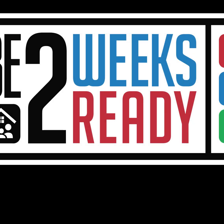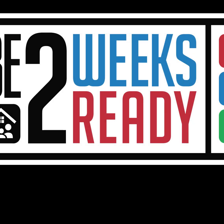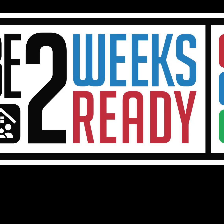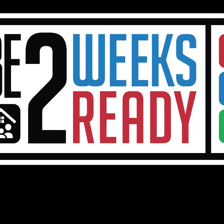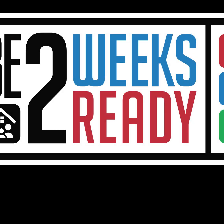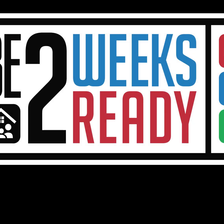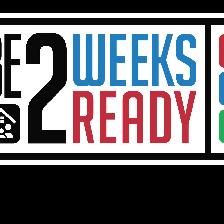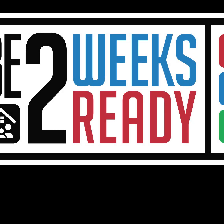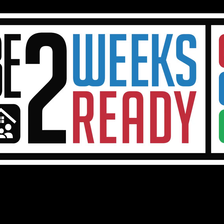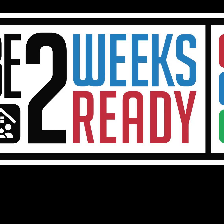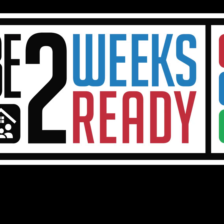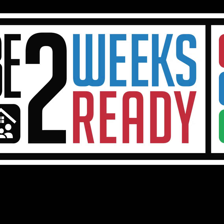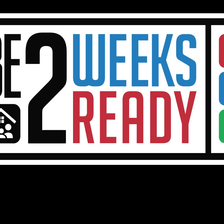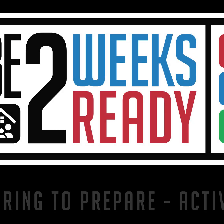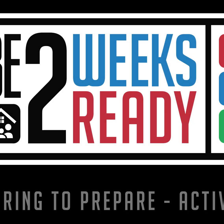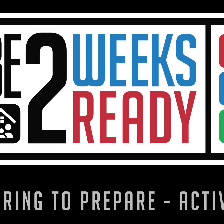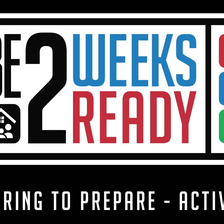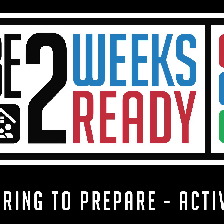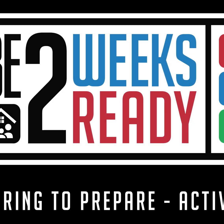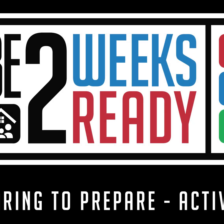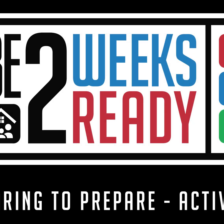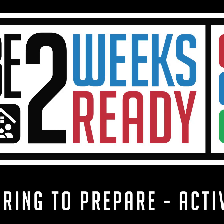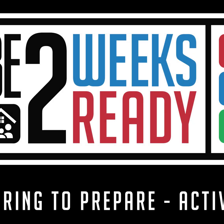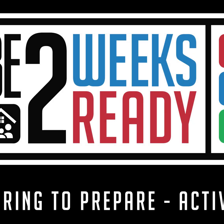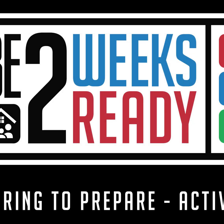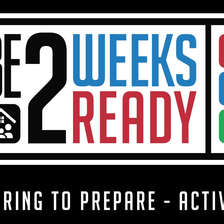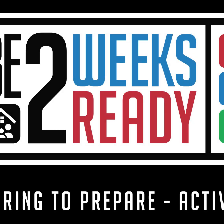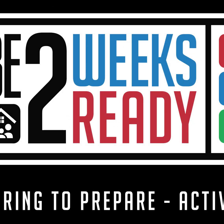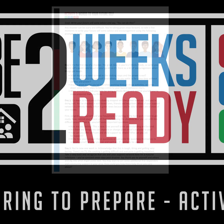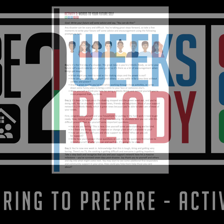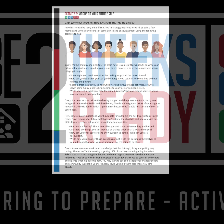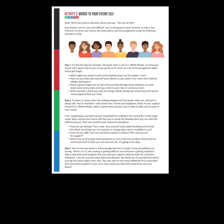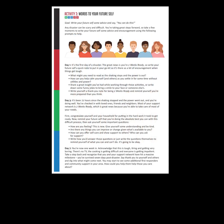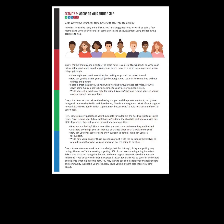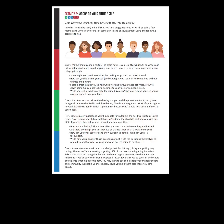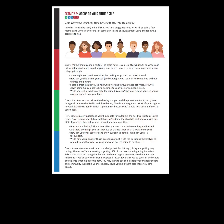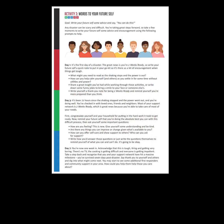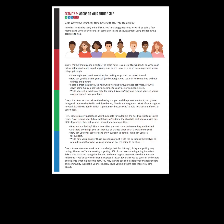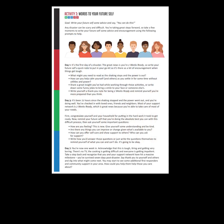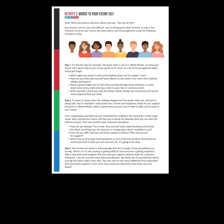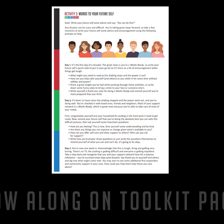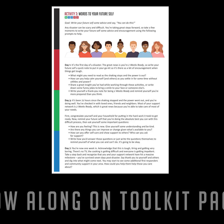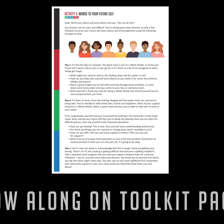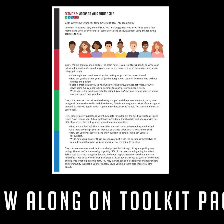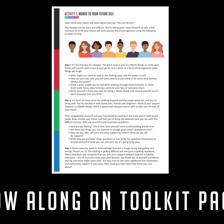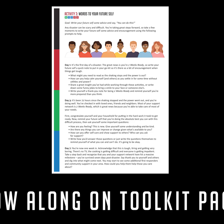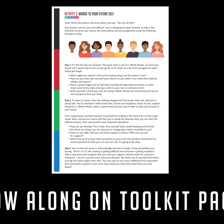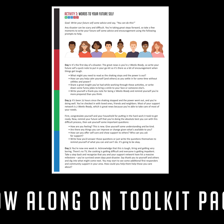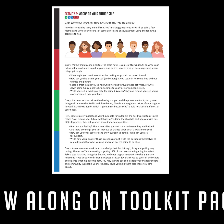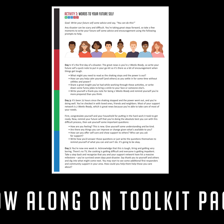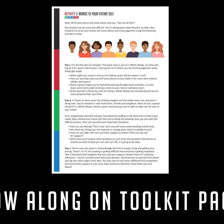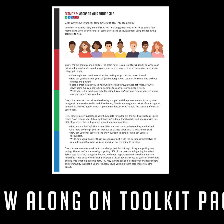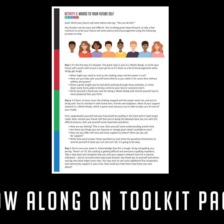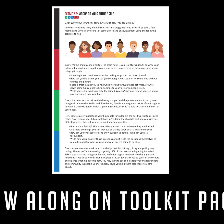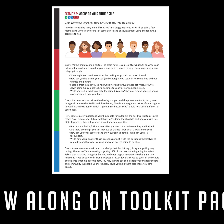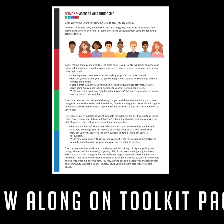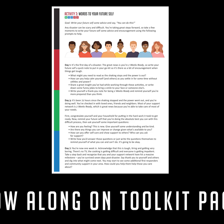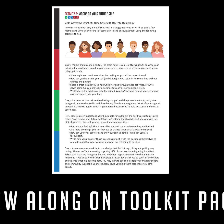Be 2 weeks ready. Preparing to prepare, Activity 3. Follow along on Toolkit, page